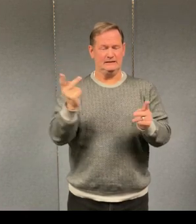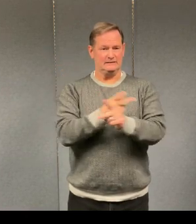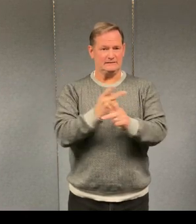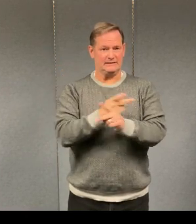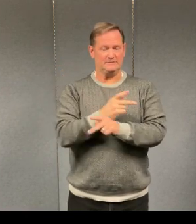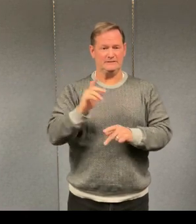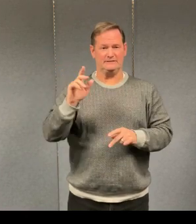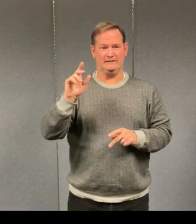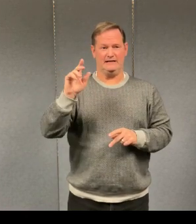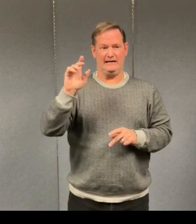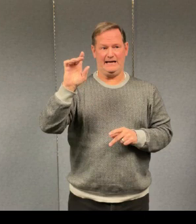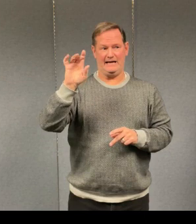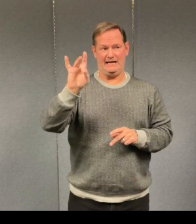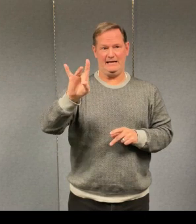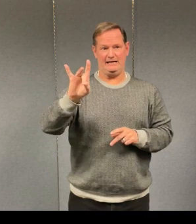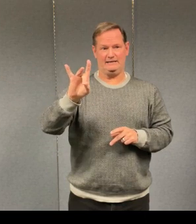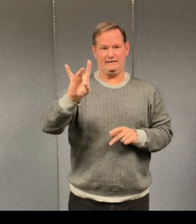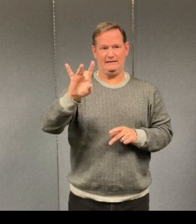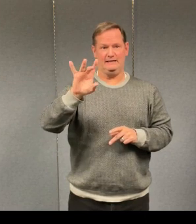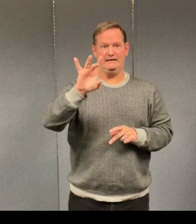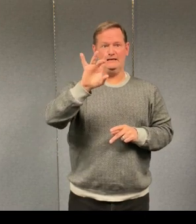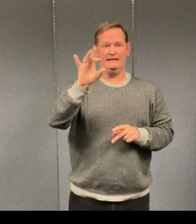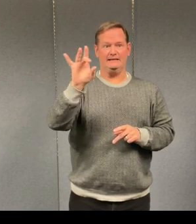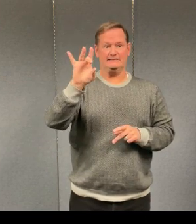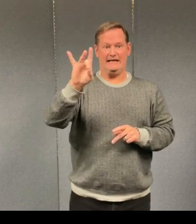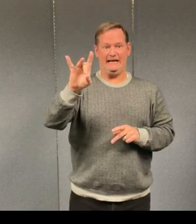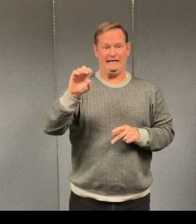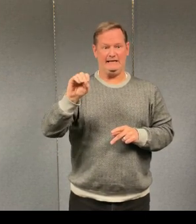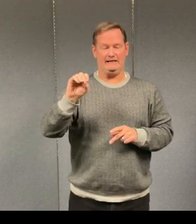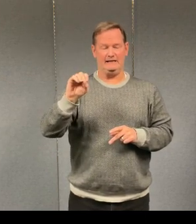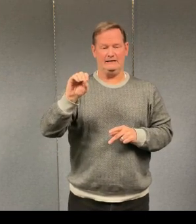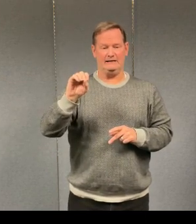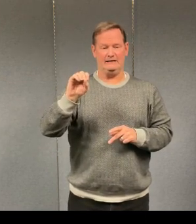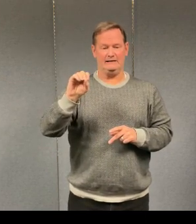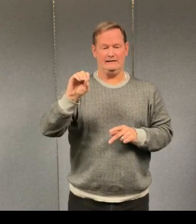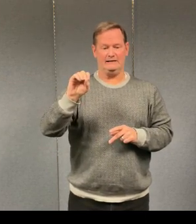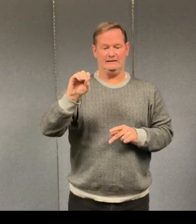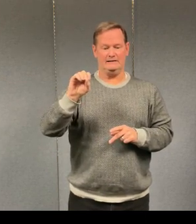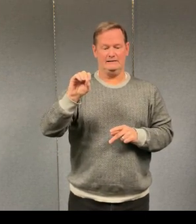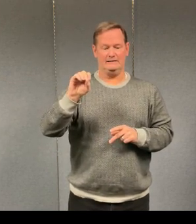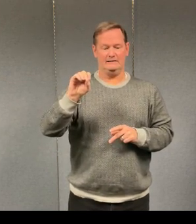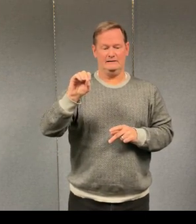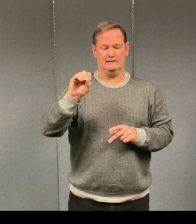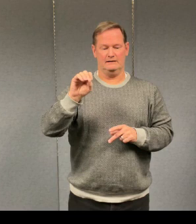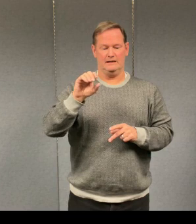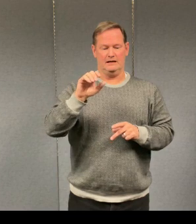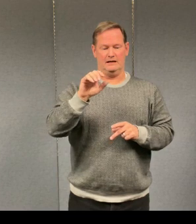said before, we now need to multiply this number to get the total amount of wood that we'll